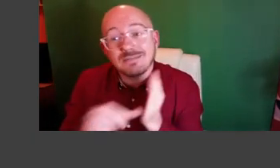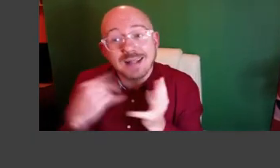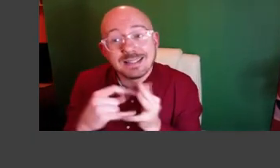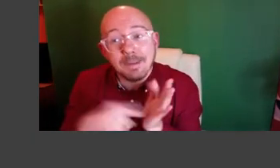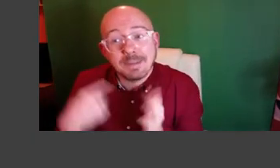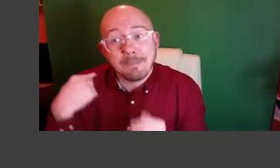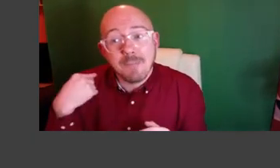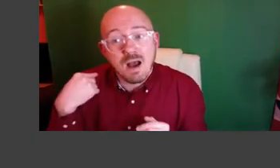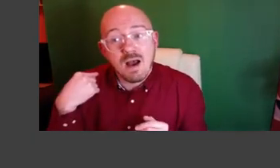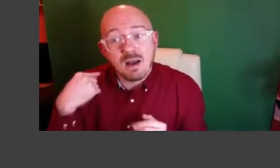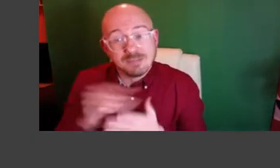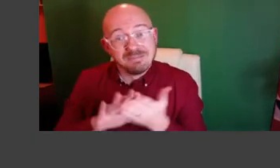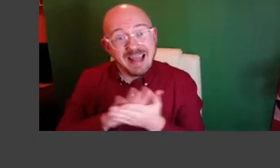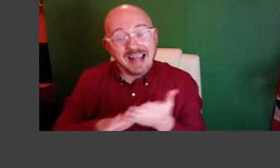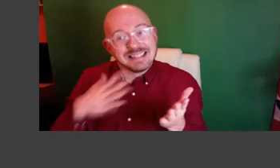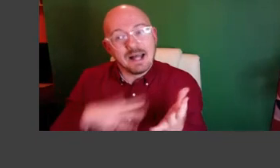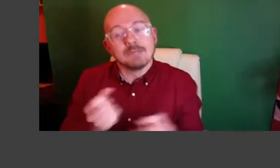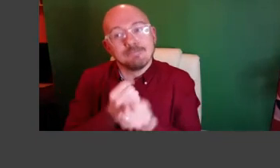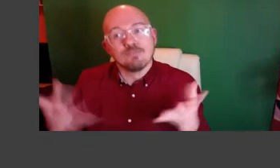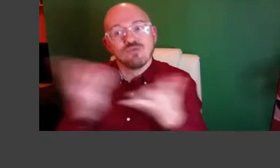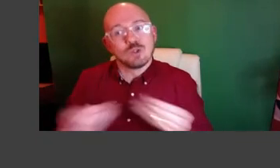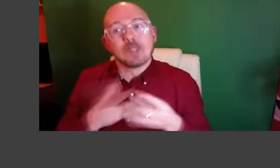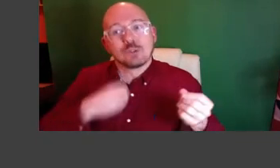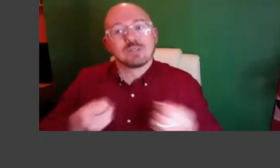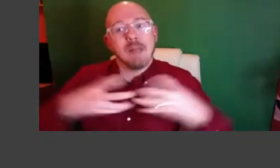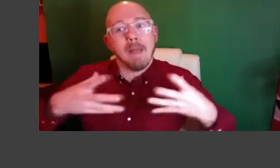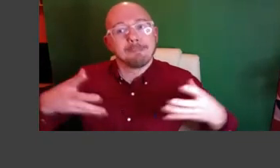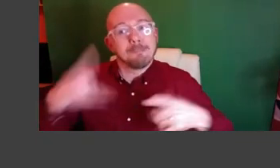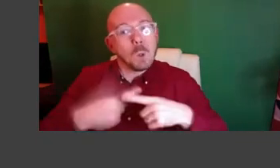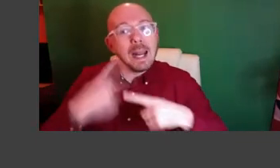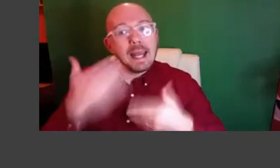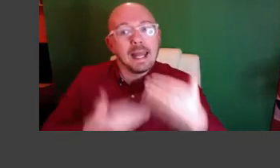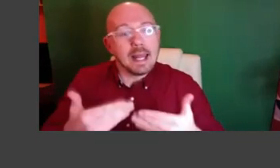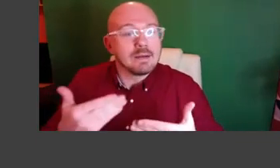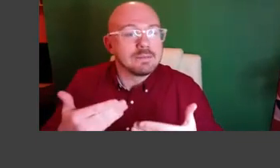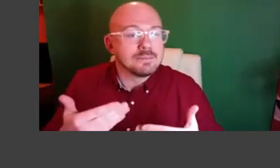BSL representation, deaf representation in the task force as well going forward.